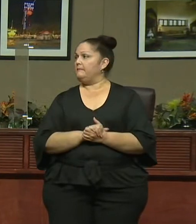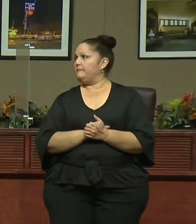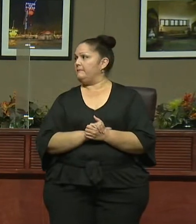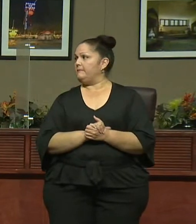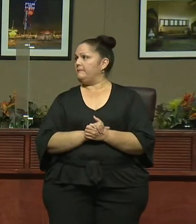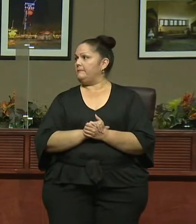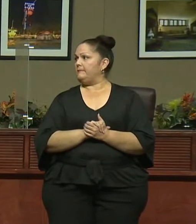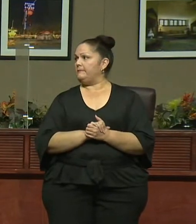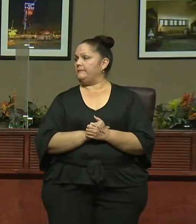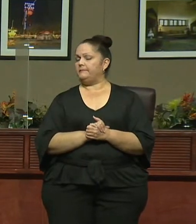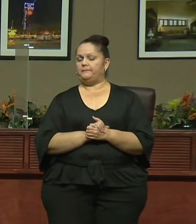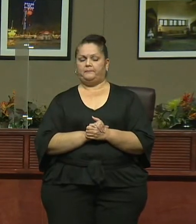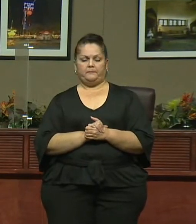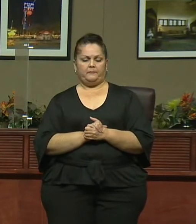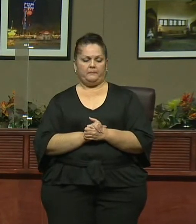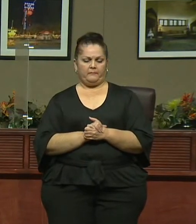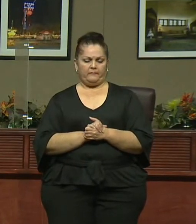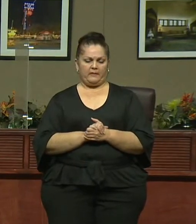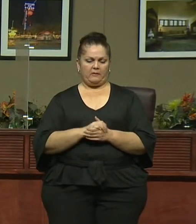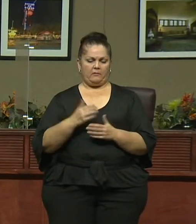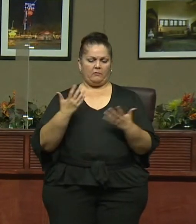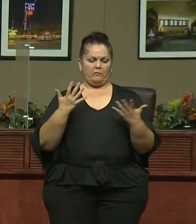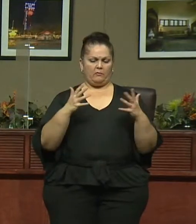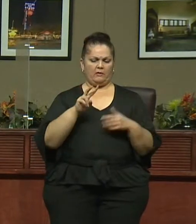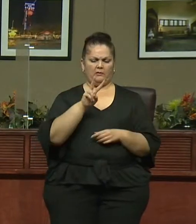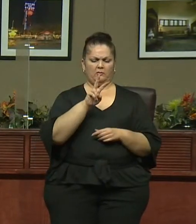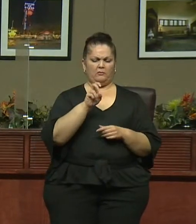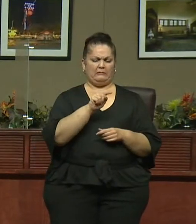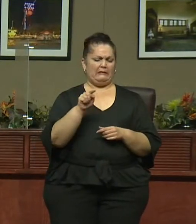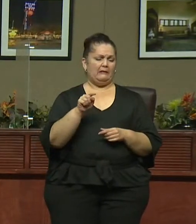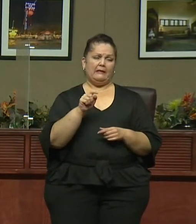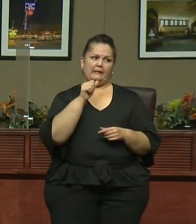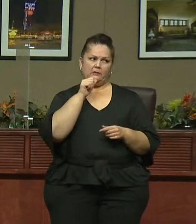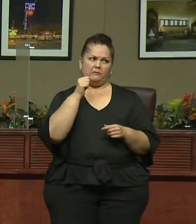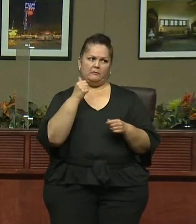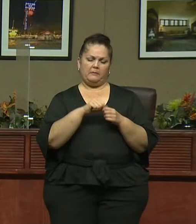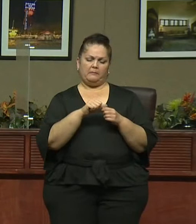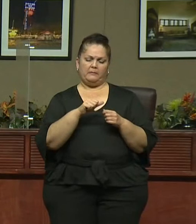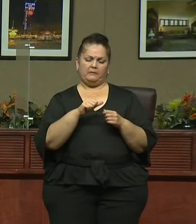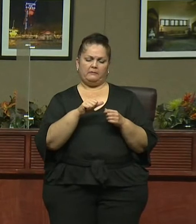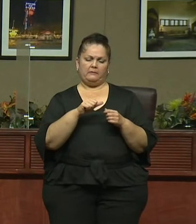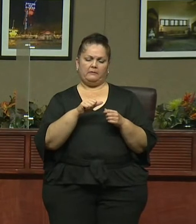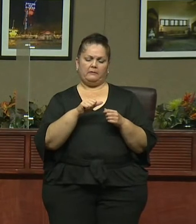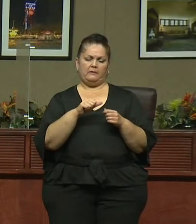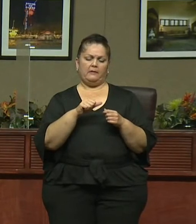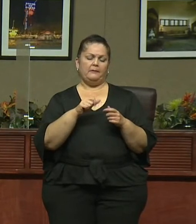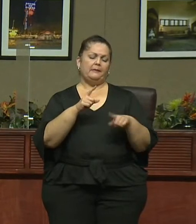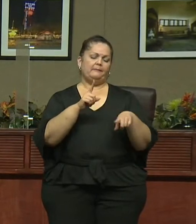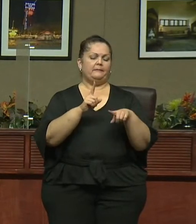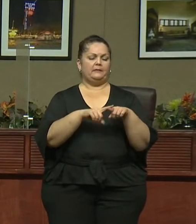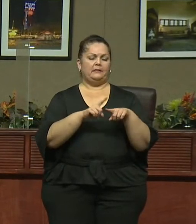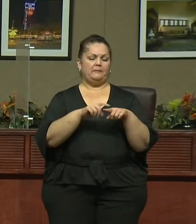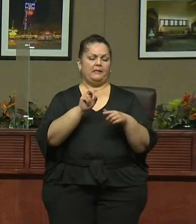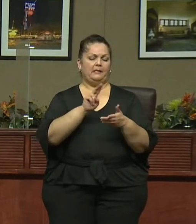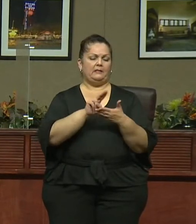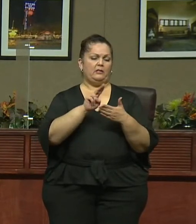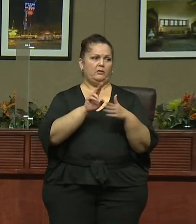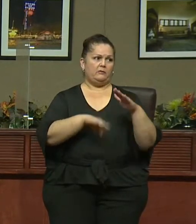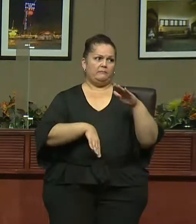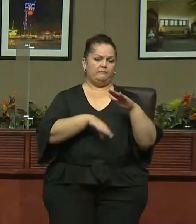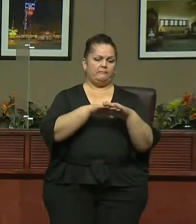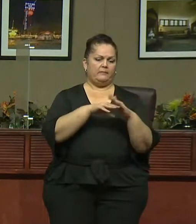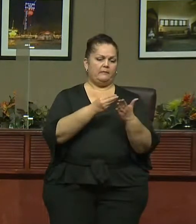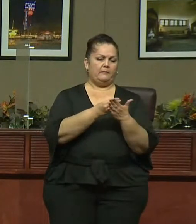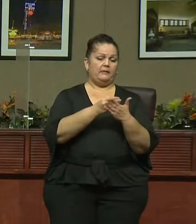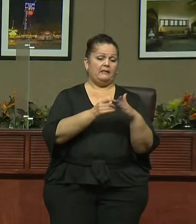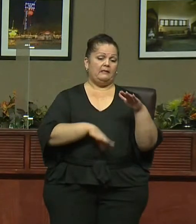So we did 200 and some odd. I'm not sure. It depends on whether they use the maximum amount. So the